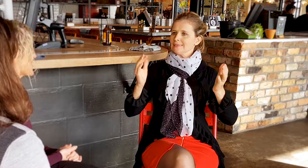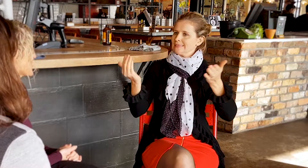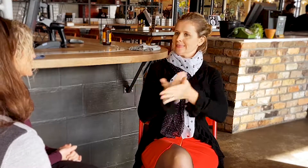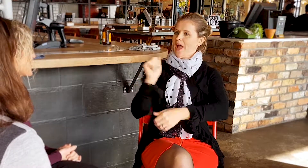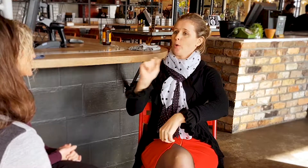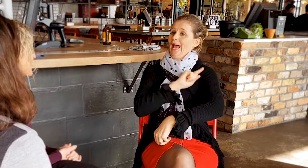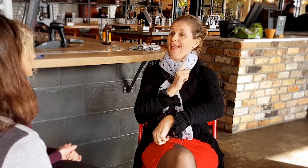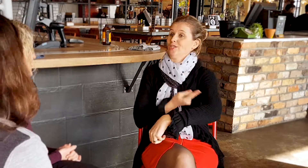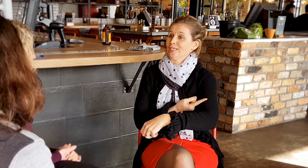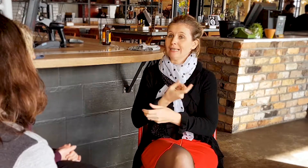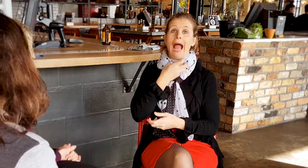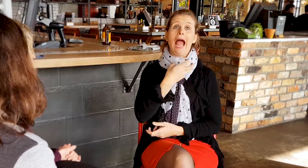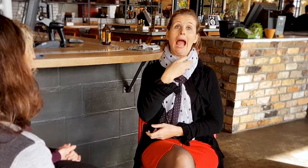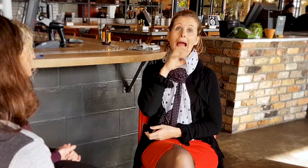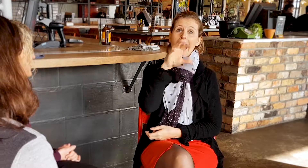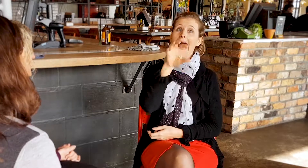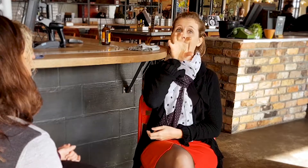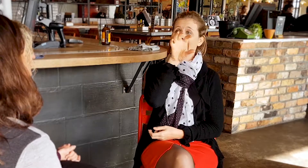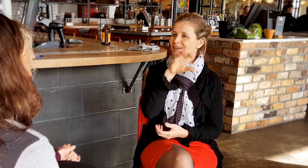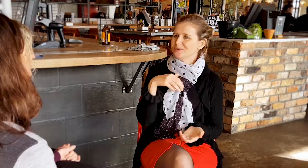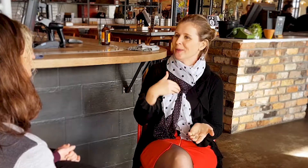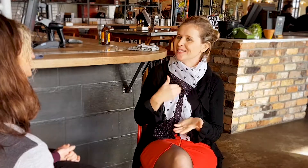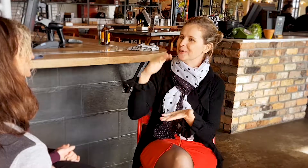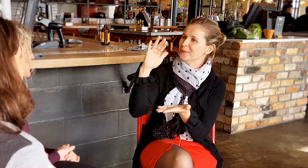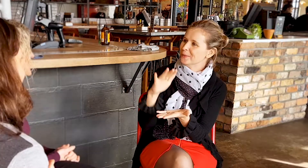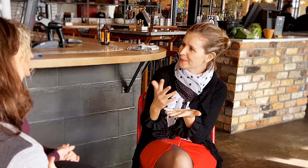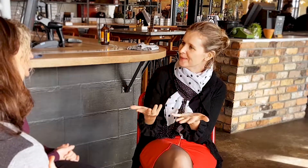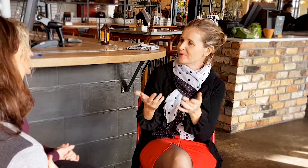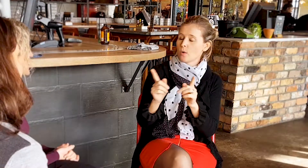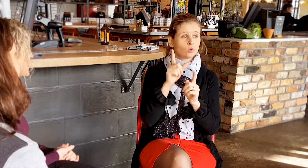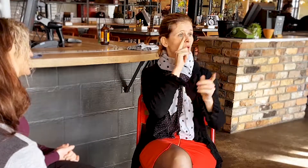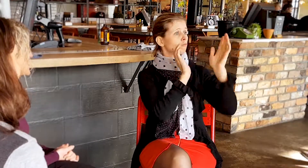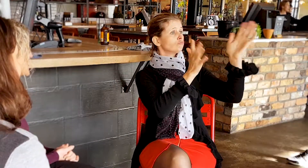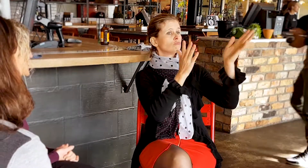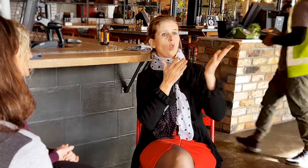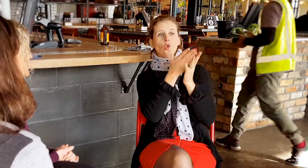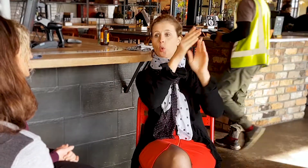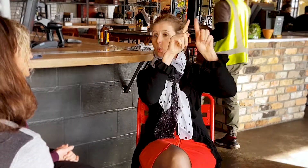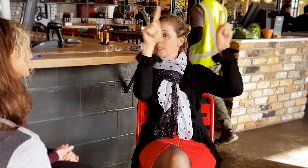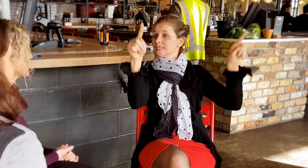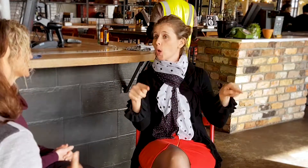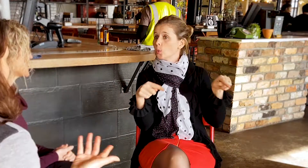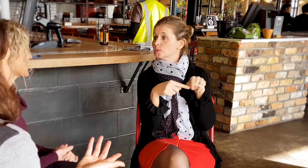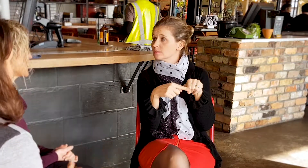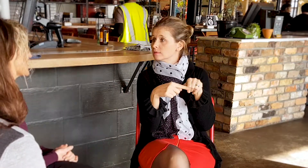whereas in sign language, you could have that same conversation and save your voice. Yes. You could chat through a window,